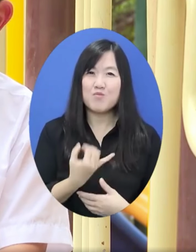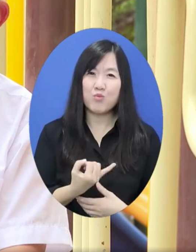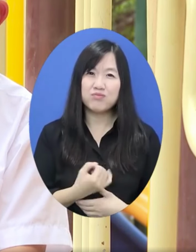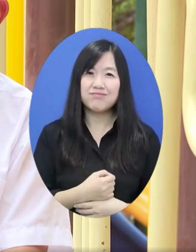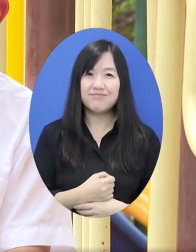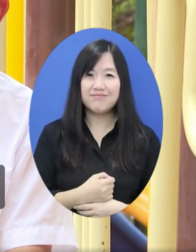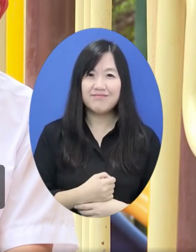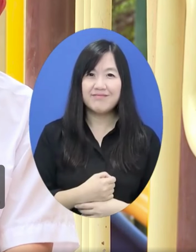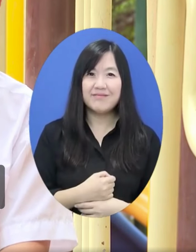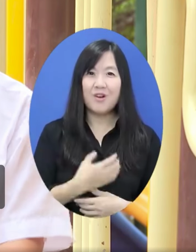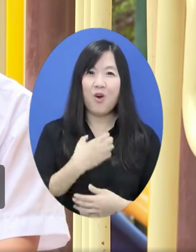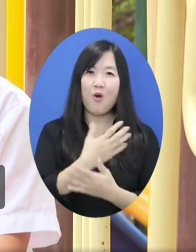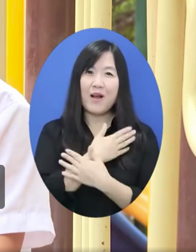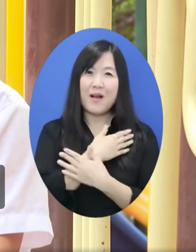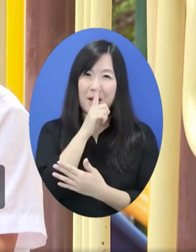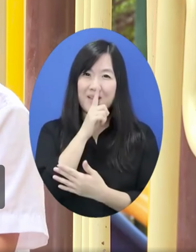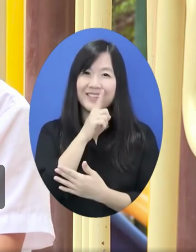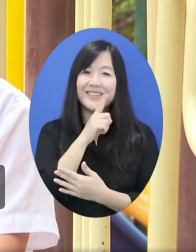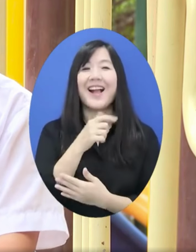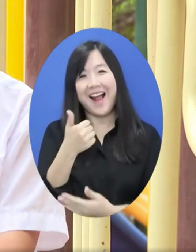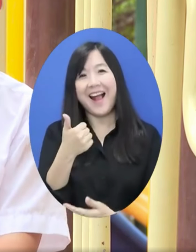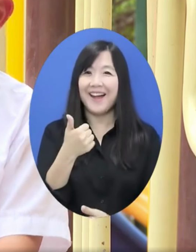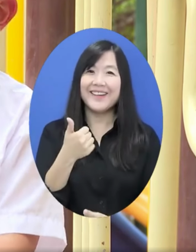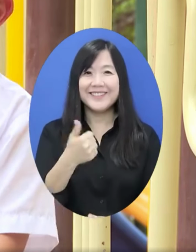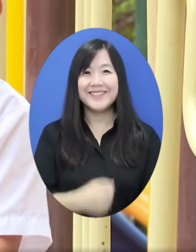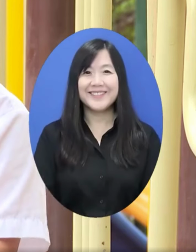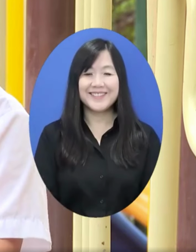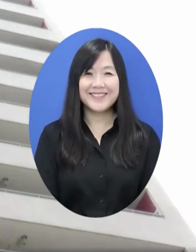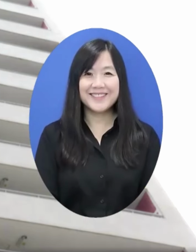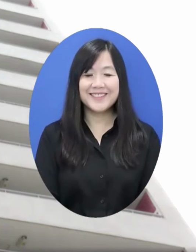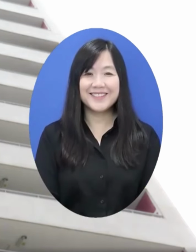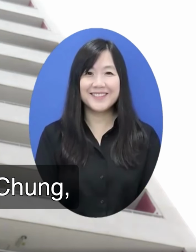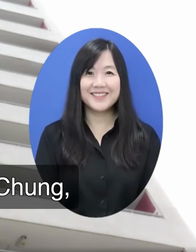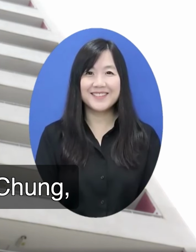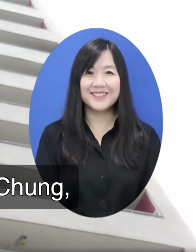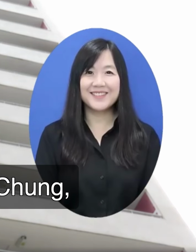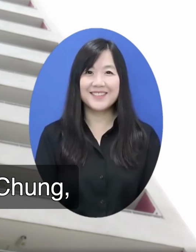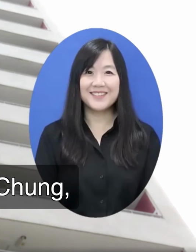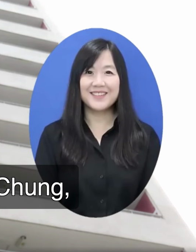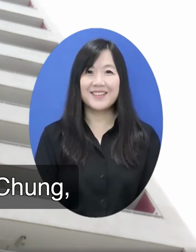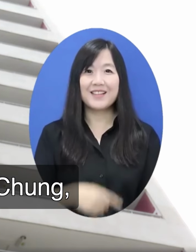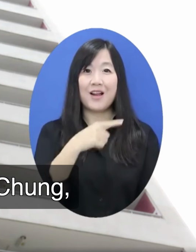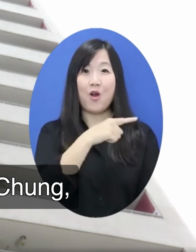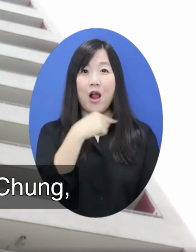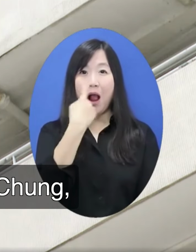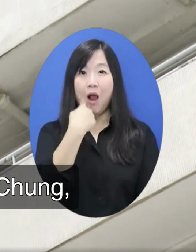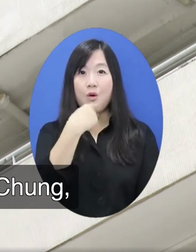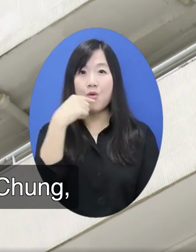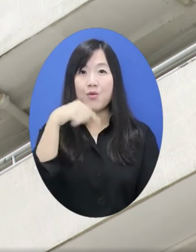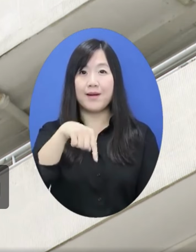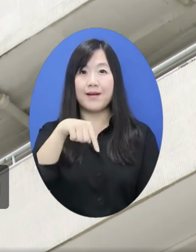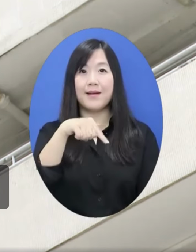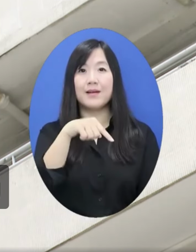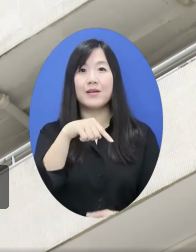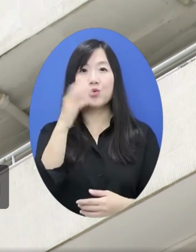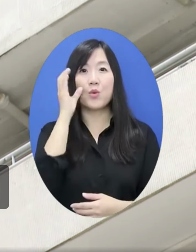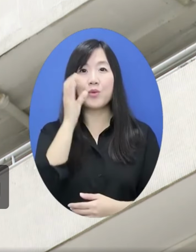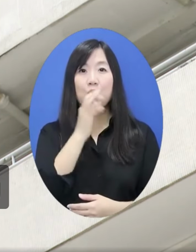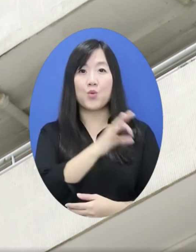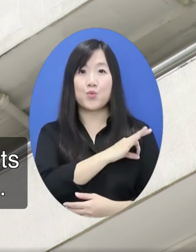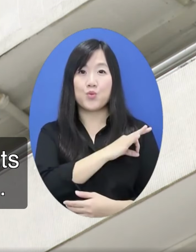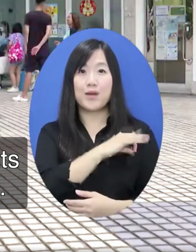feel good. But do you love your mom? Yes. Located in a public estate in Kwai Chung, the